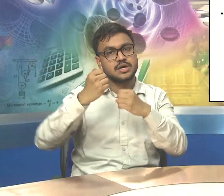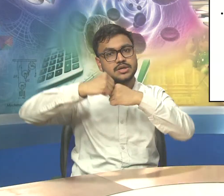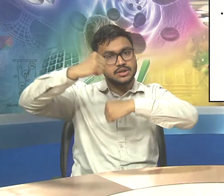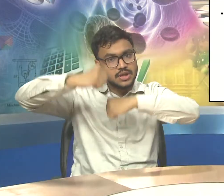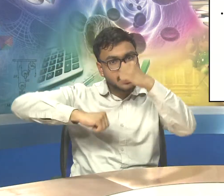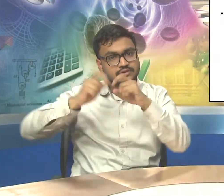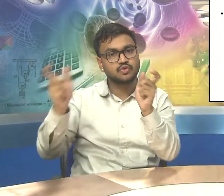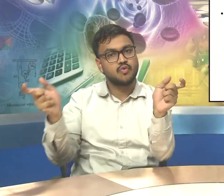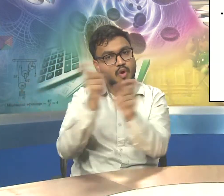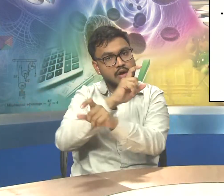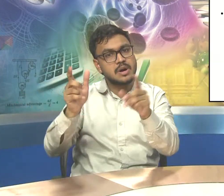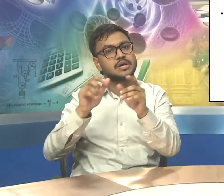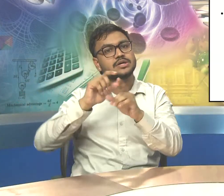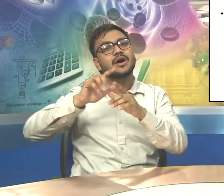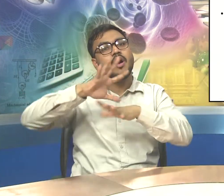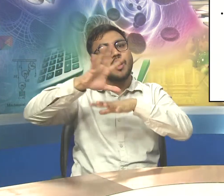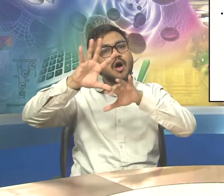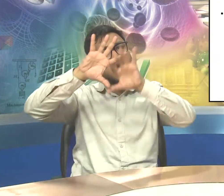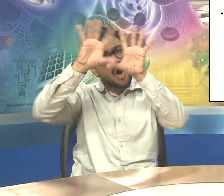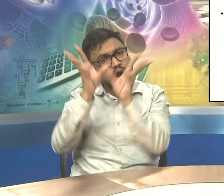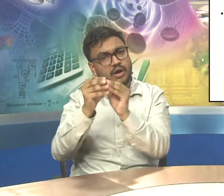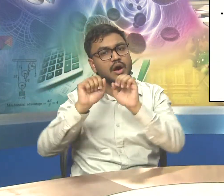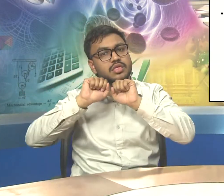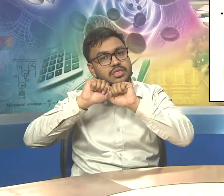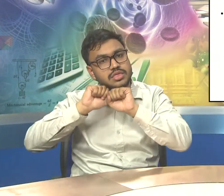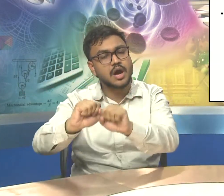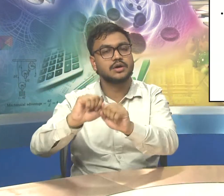human language has a different structure than